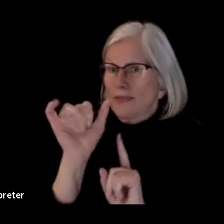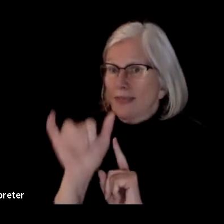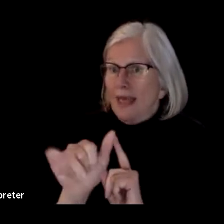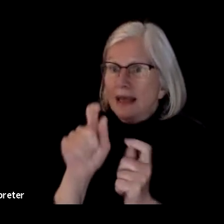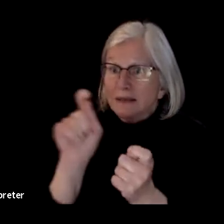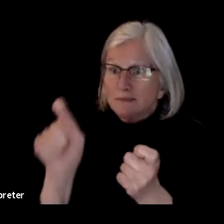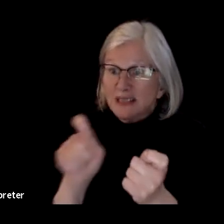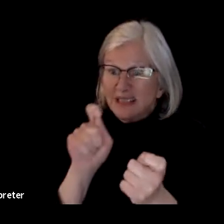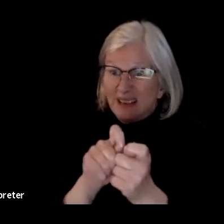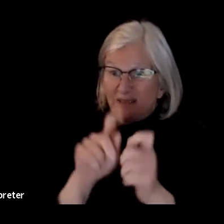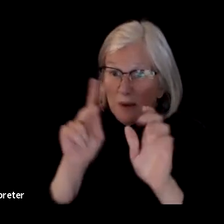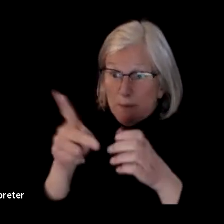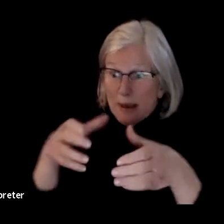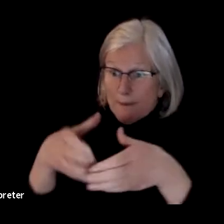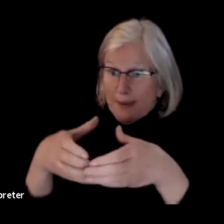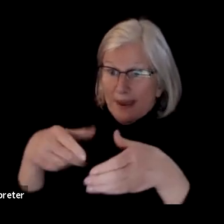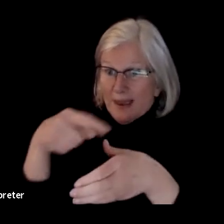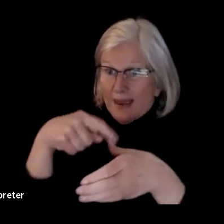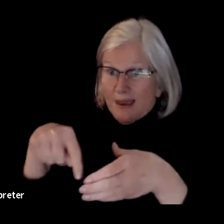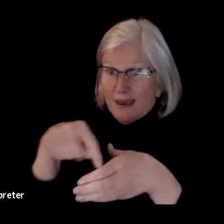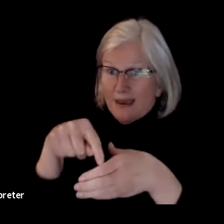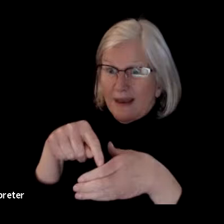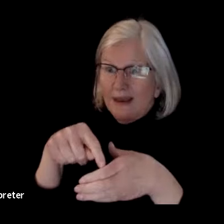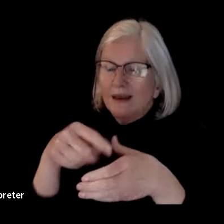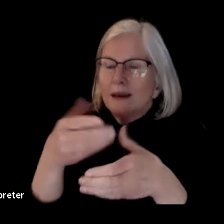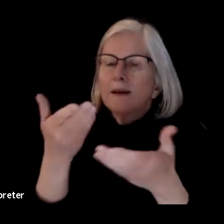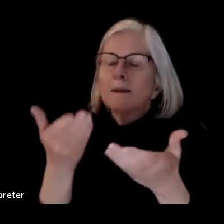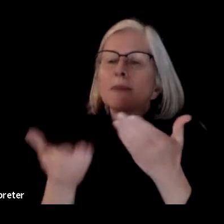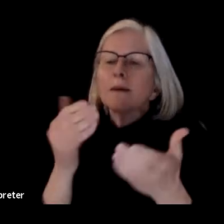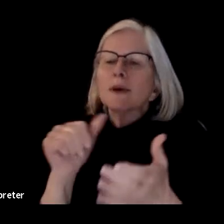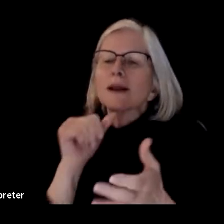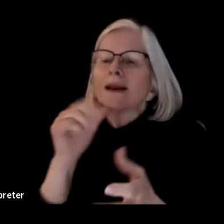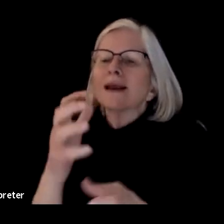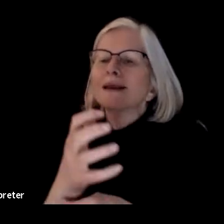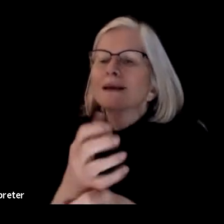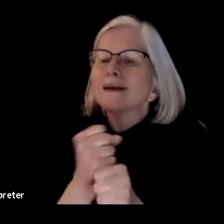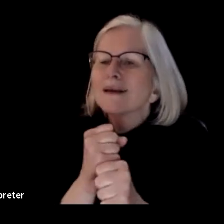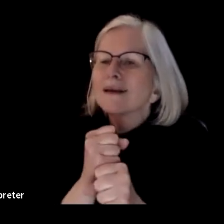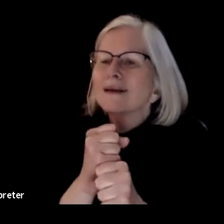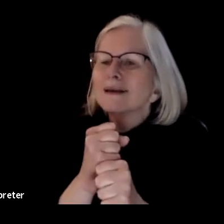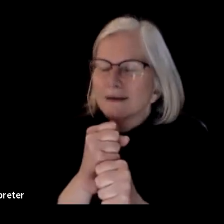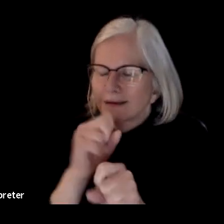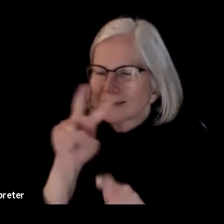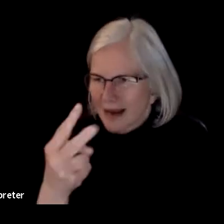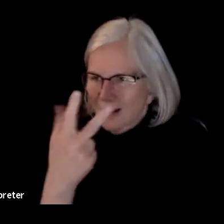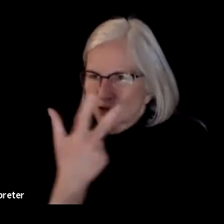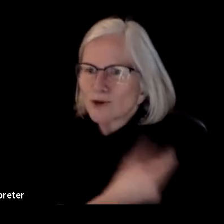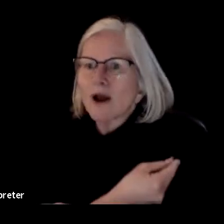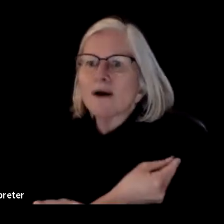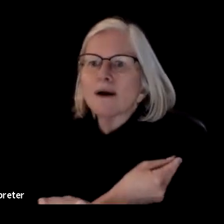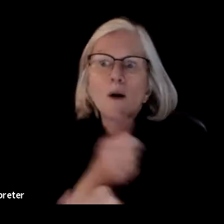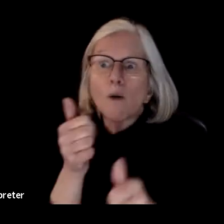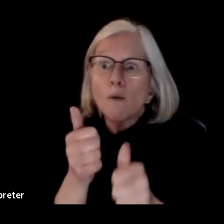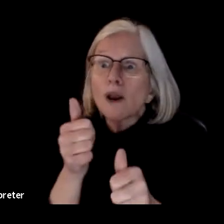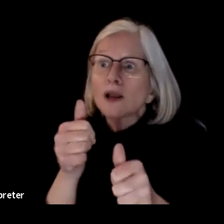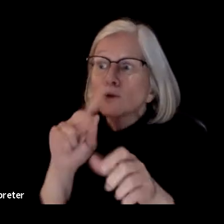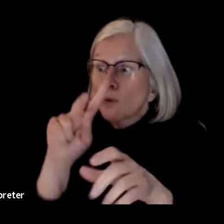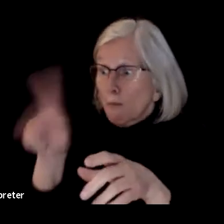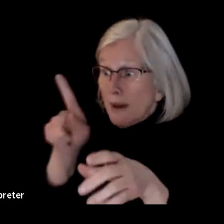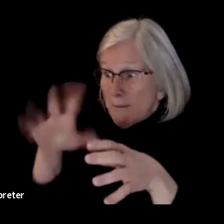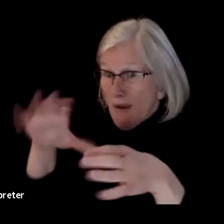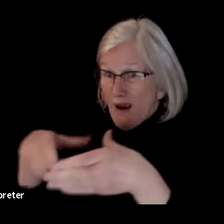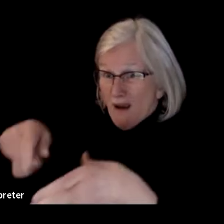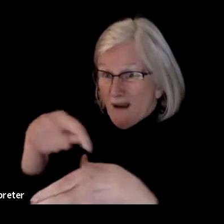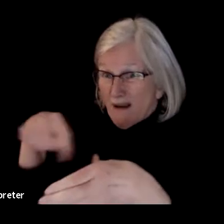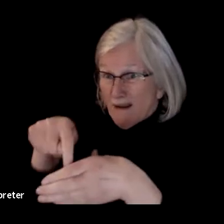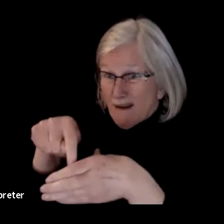be as likely to come back for a second dose. So what are the populations that would really benefit